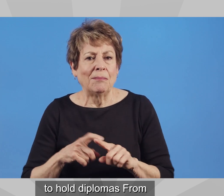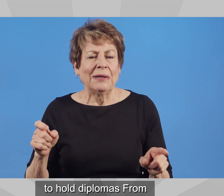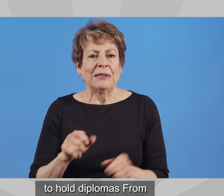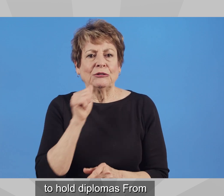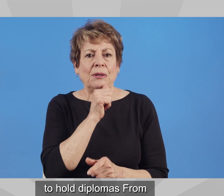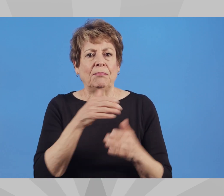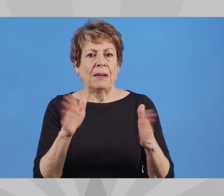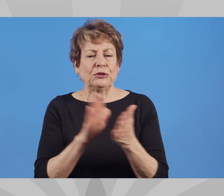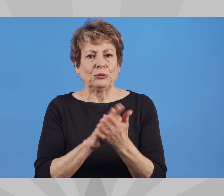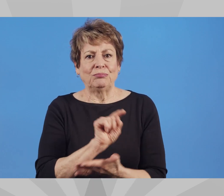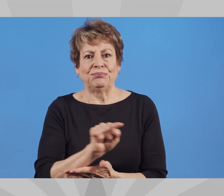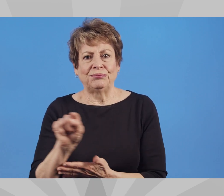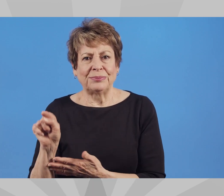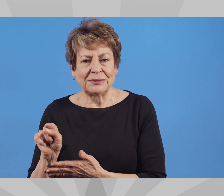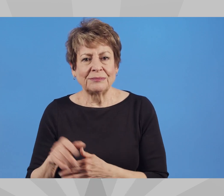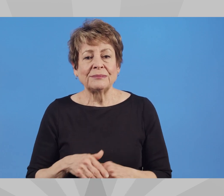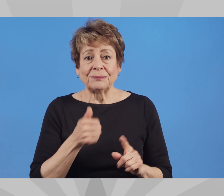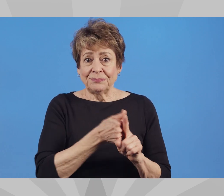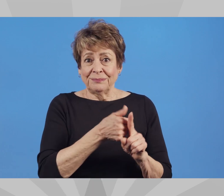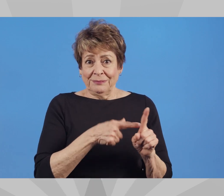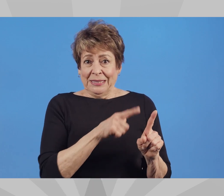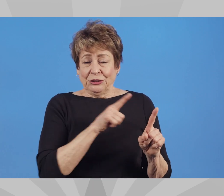public schools.